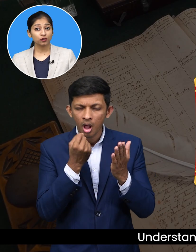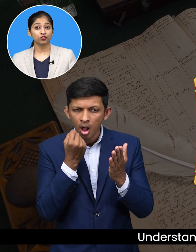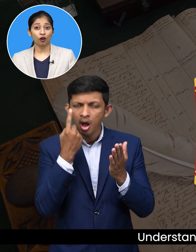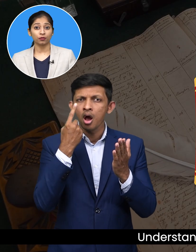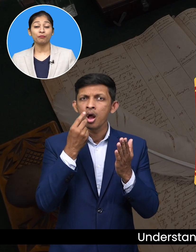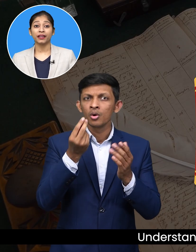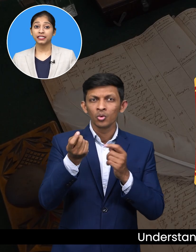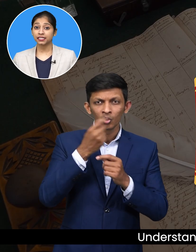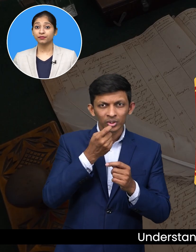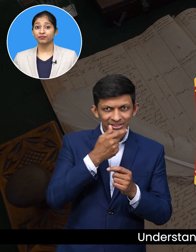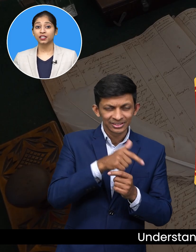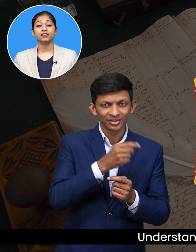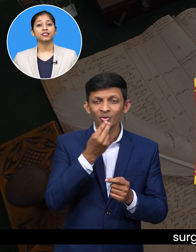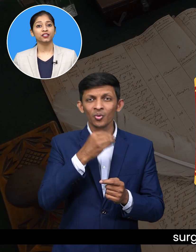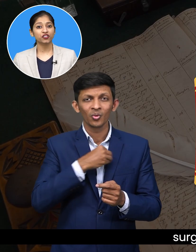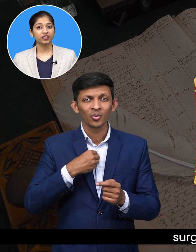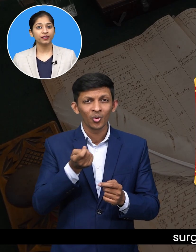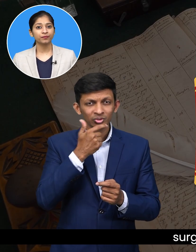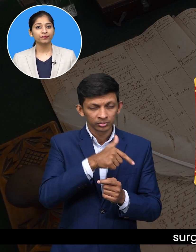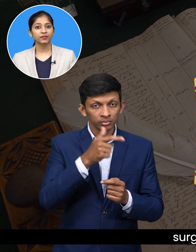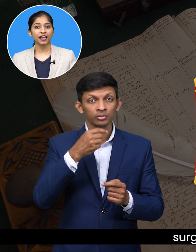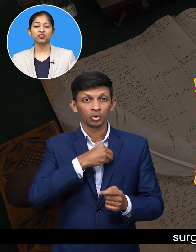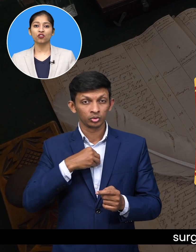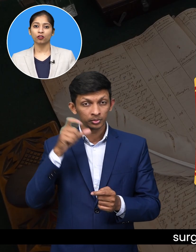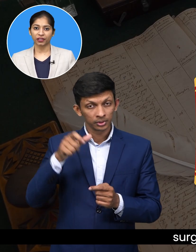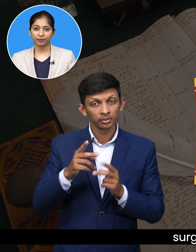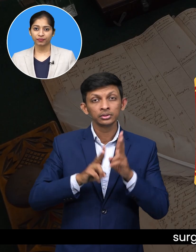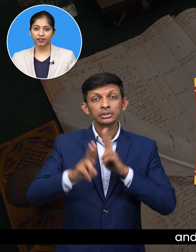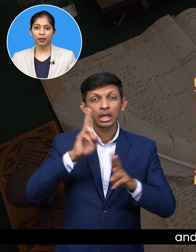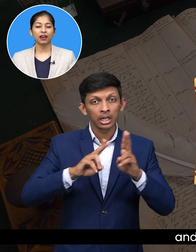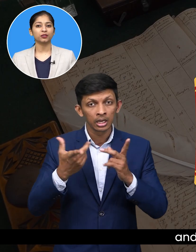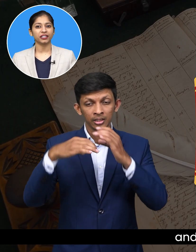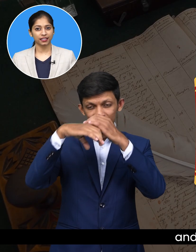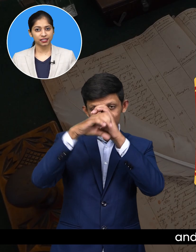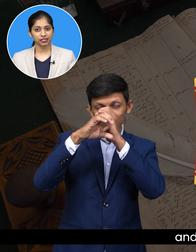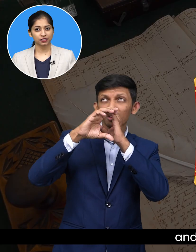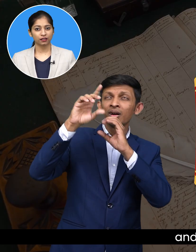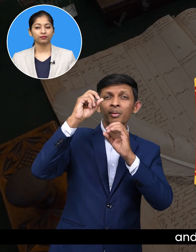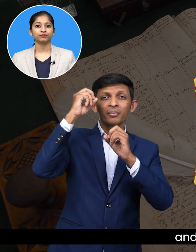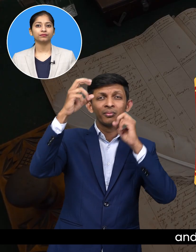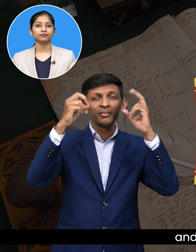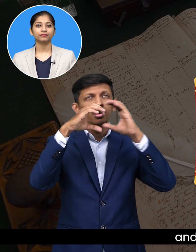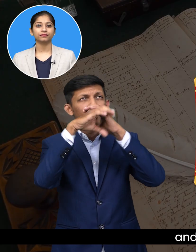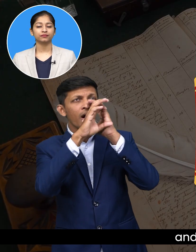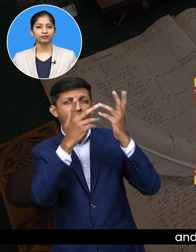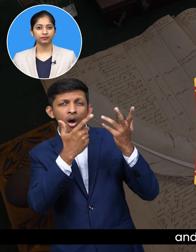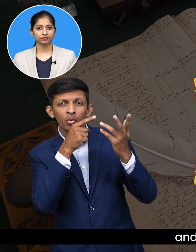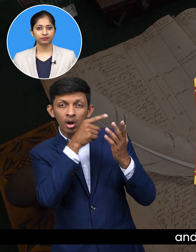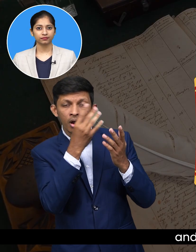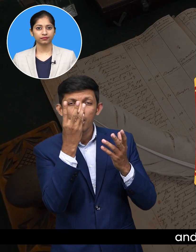Understand books on medicine, surgery, astronomy, and mathematics.